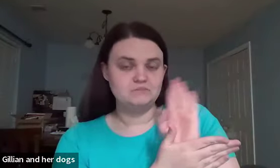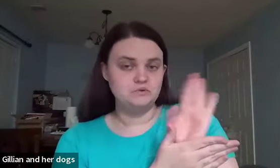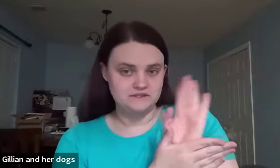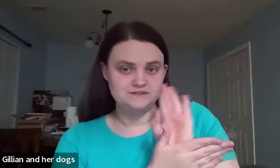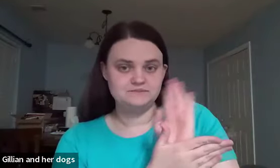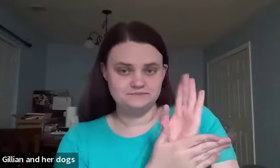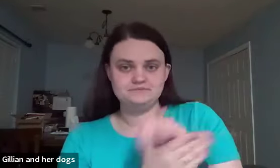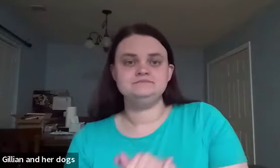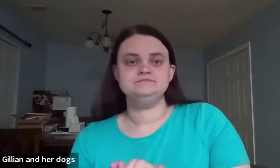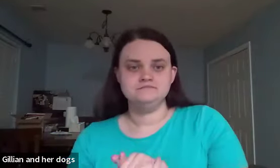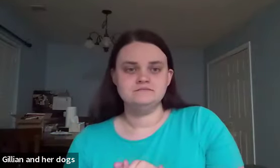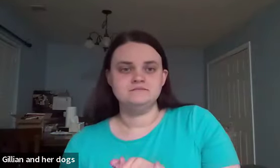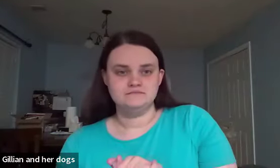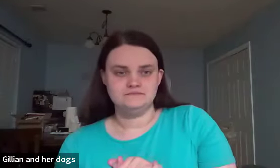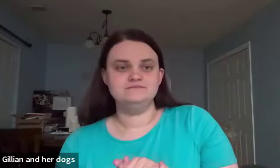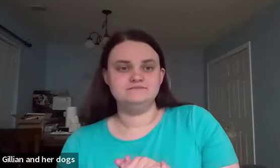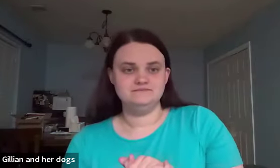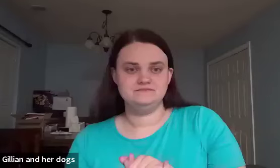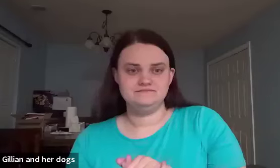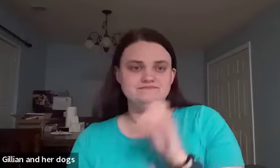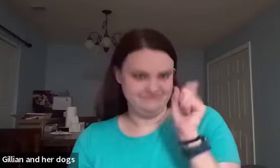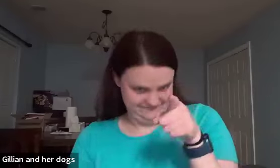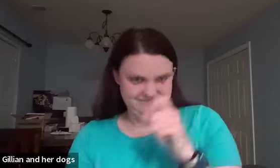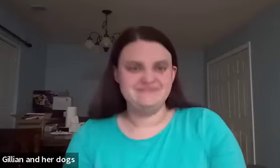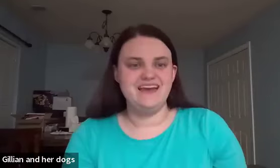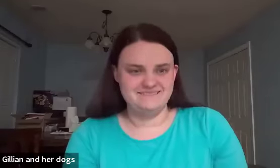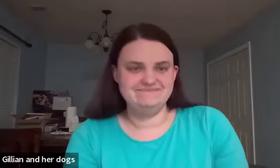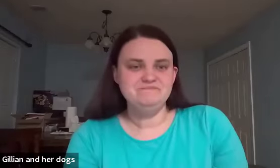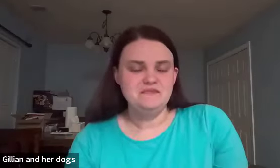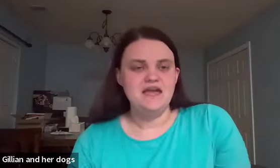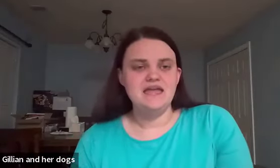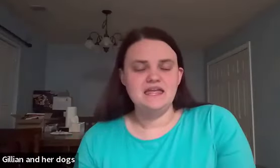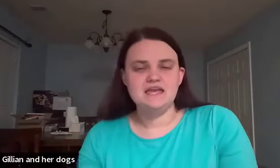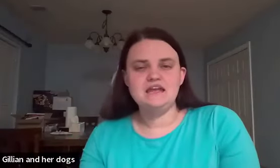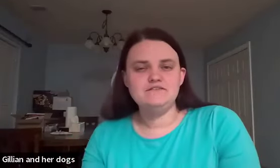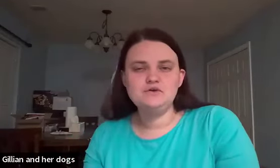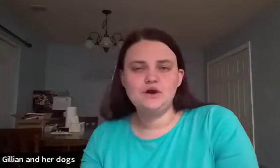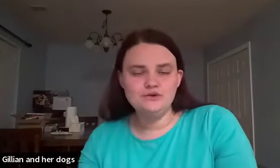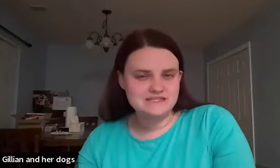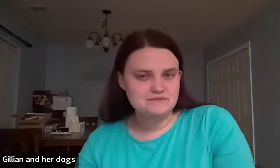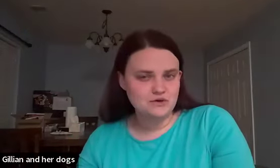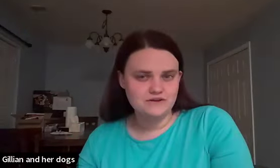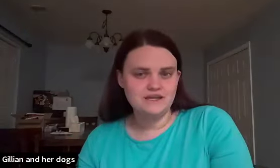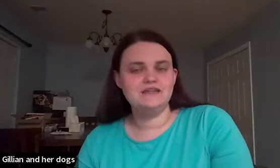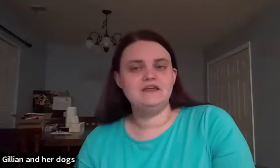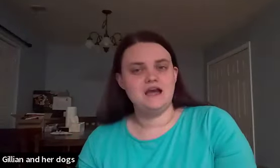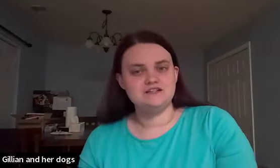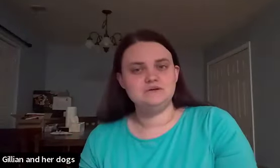The movies. Mm-hmm. That. And if you go to see a movie and they ask you